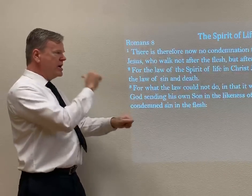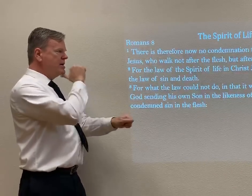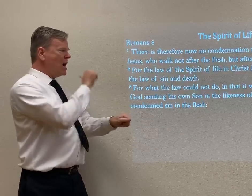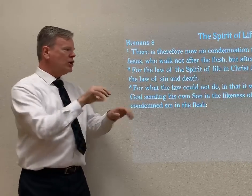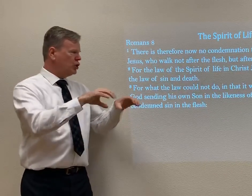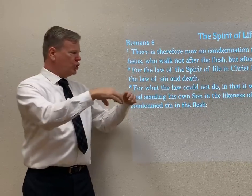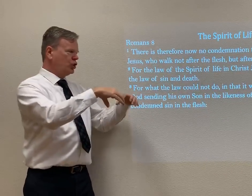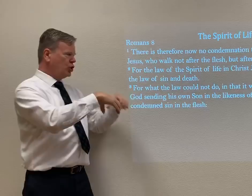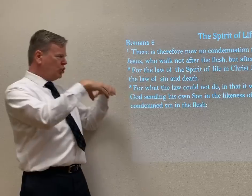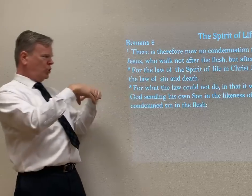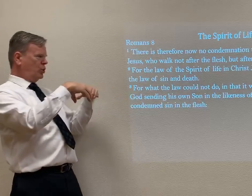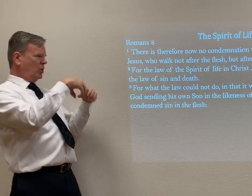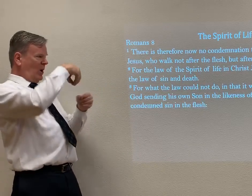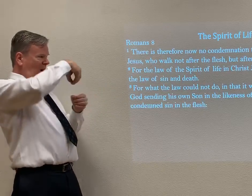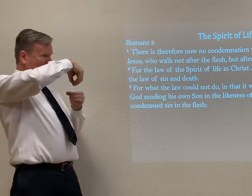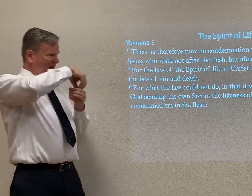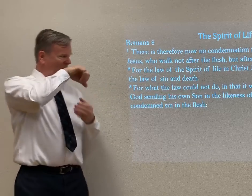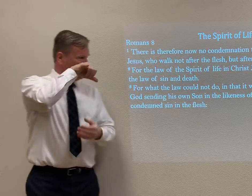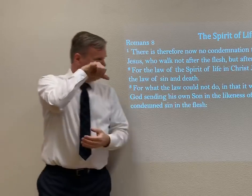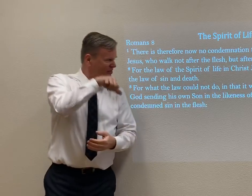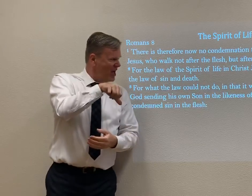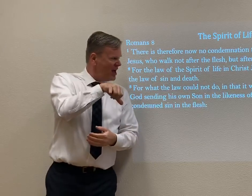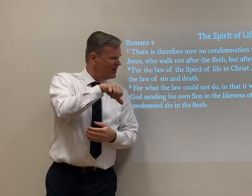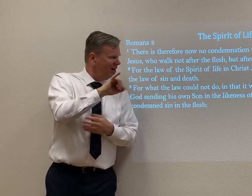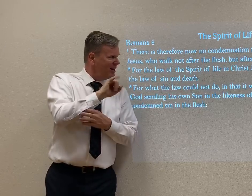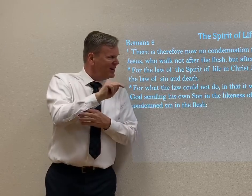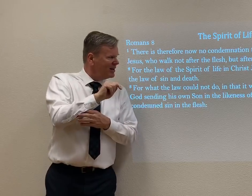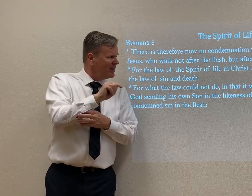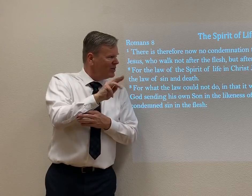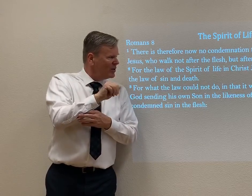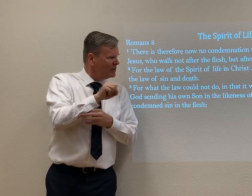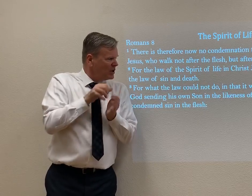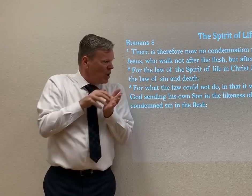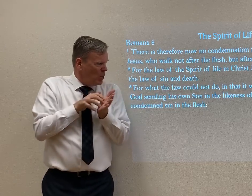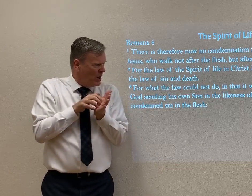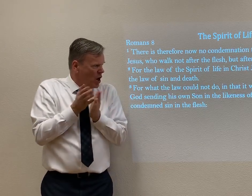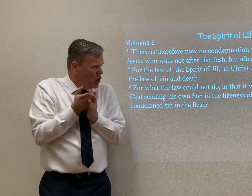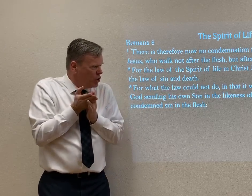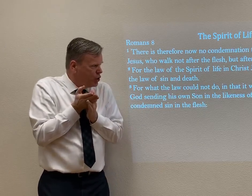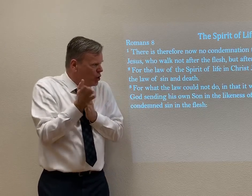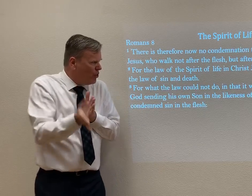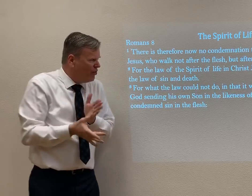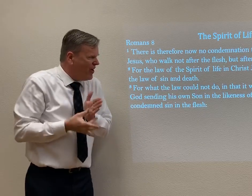Verse 3 reads, for what the law could not do, in that it was weak through the flesh,